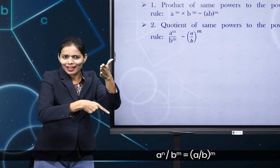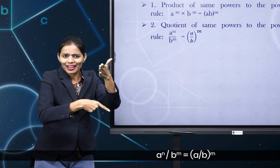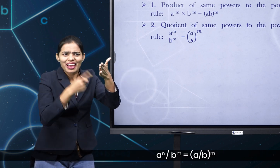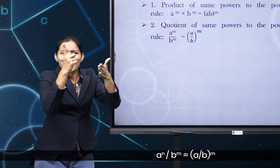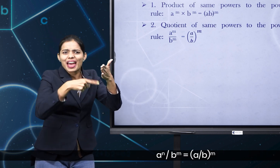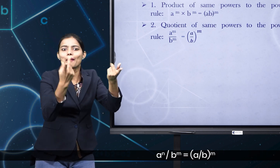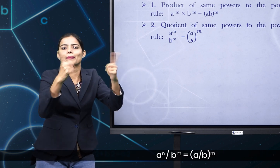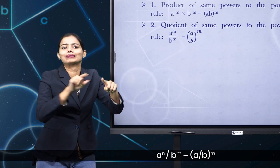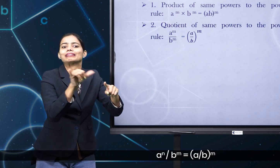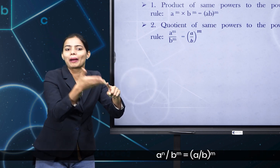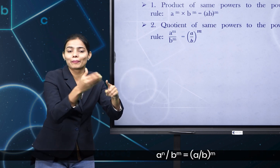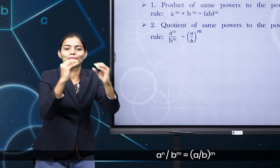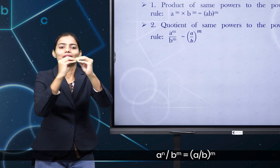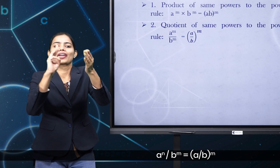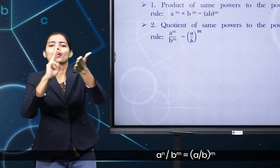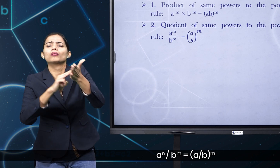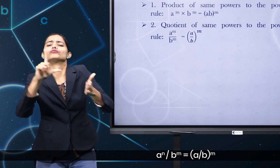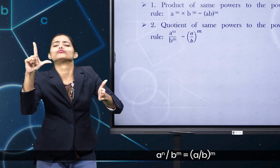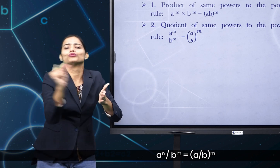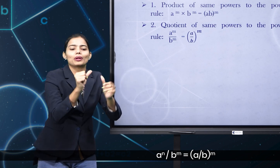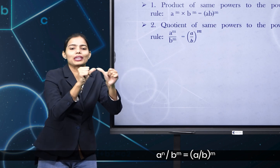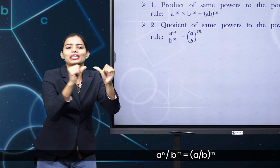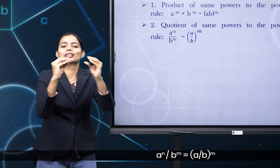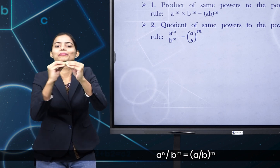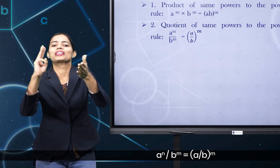m is equal to a by b to the power m.